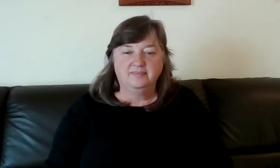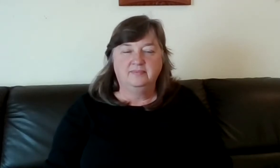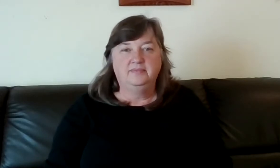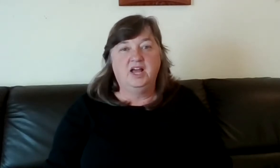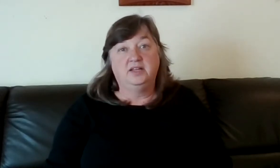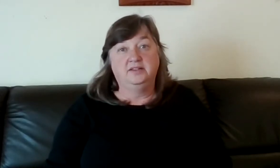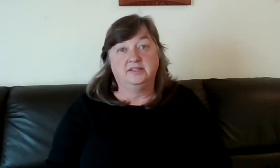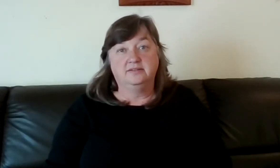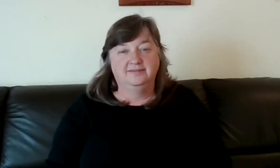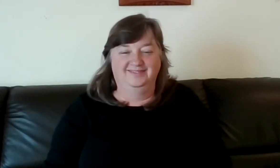Not on the list.